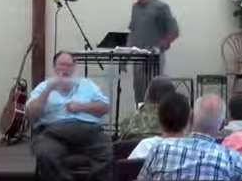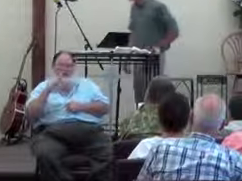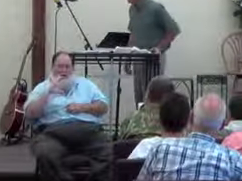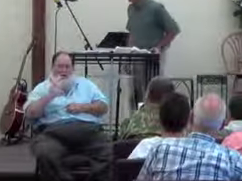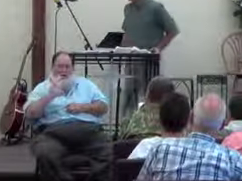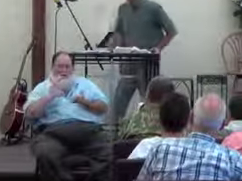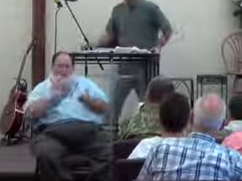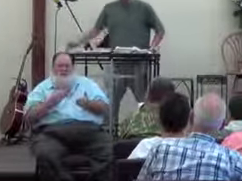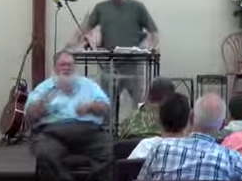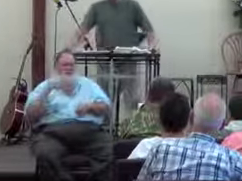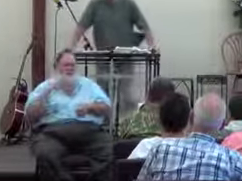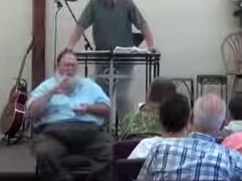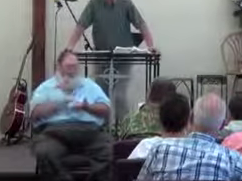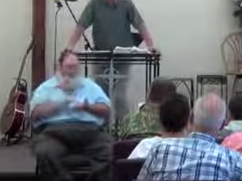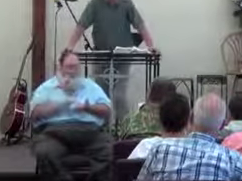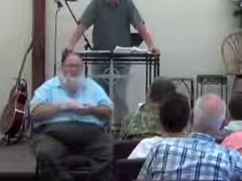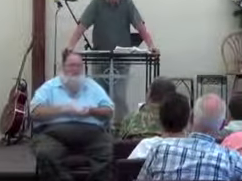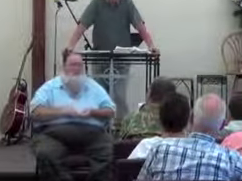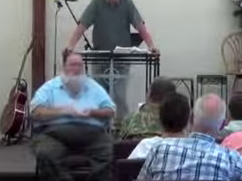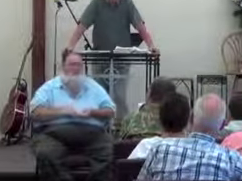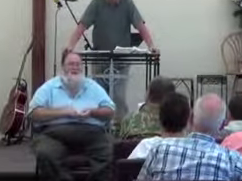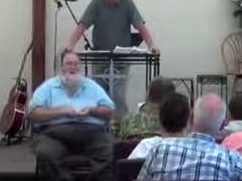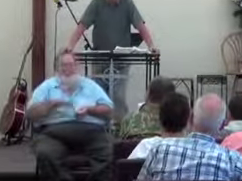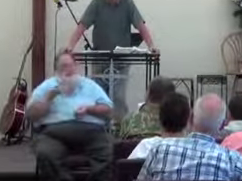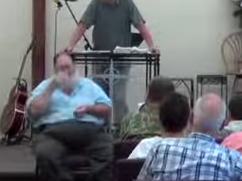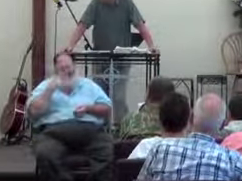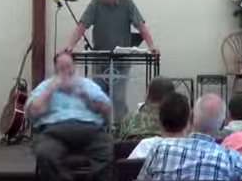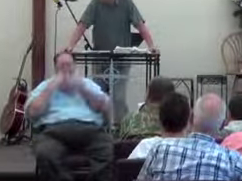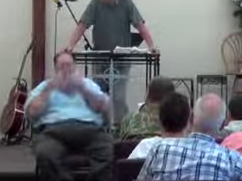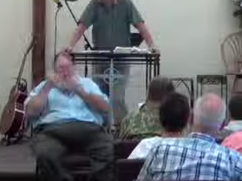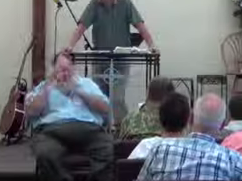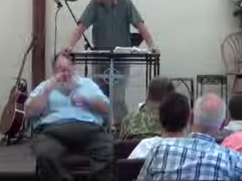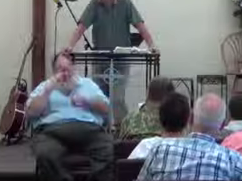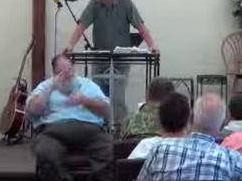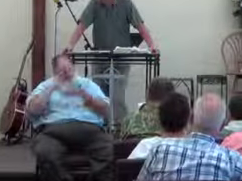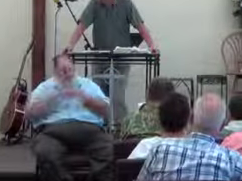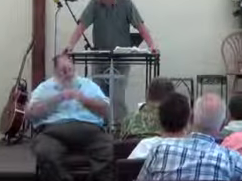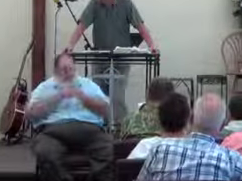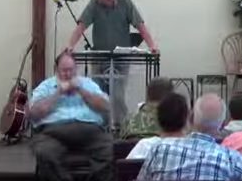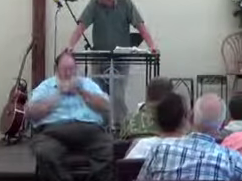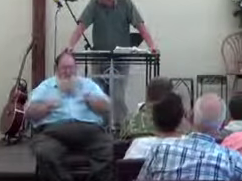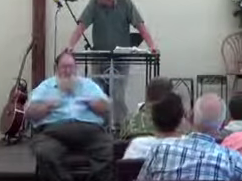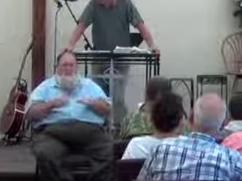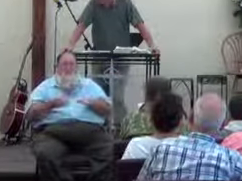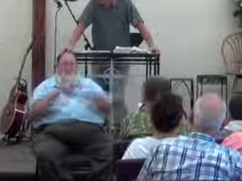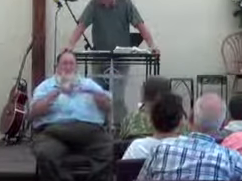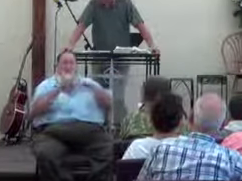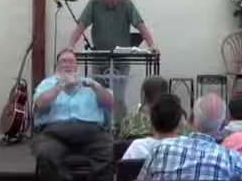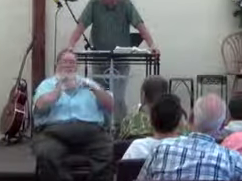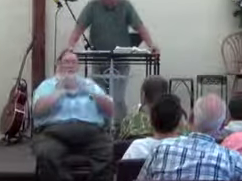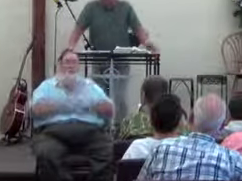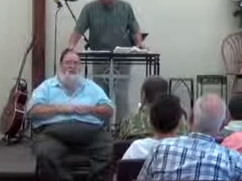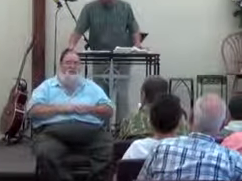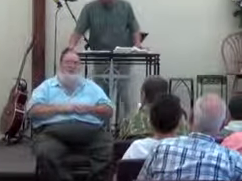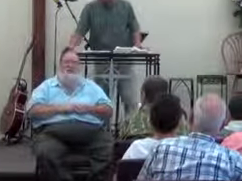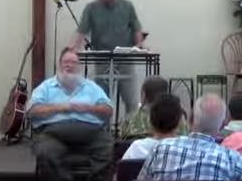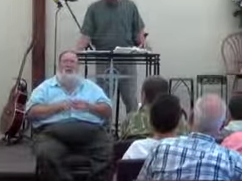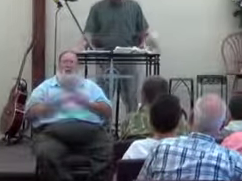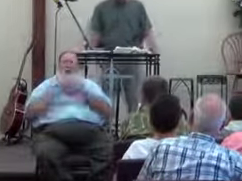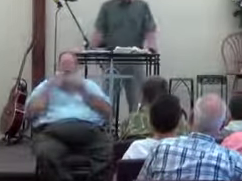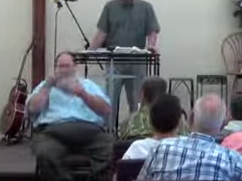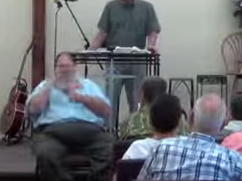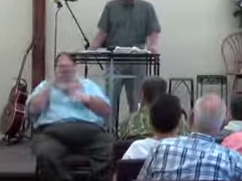like God always blesses. And I thank God for that. I thank God for the family. I thank God for the church, the friends, and everything that he